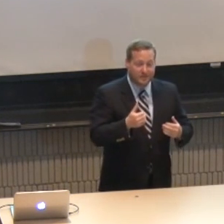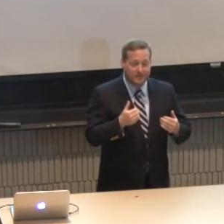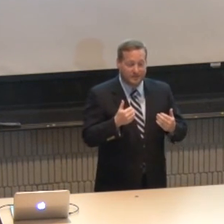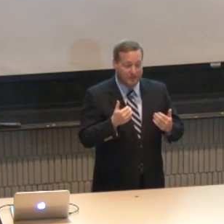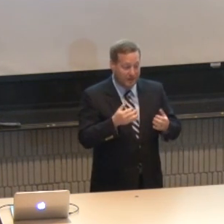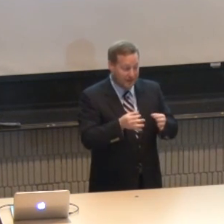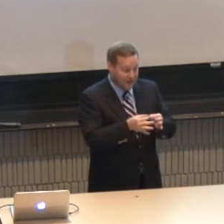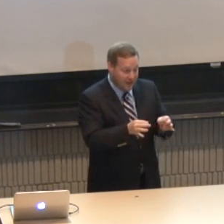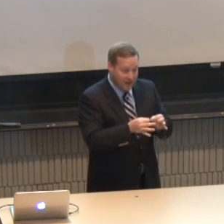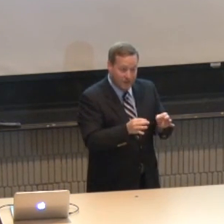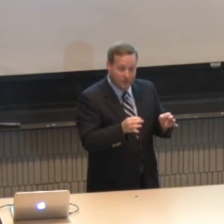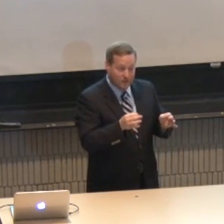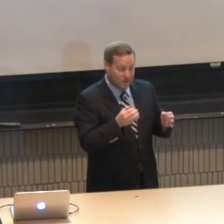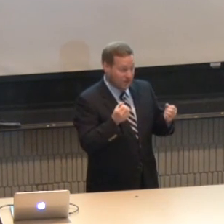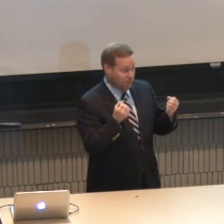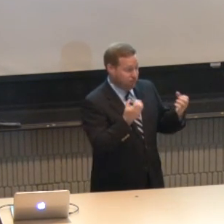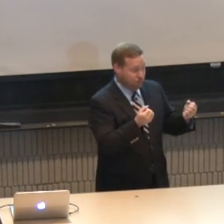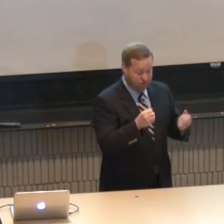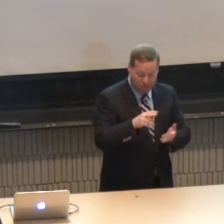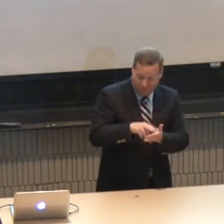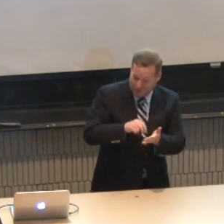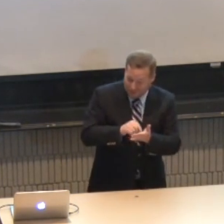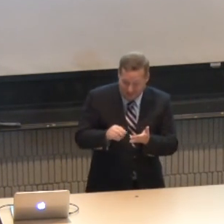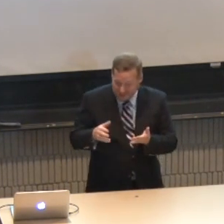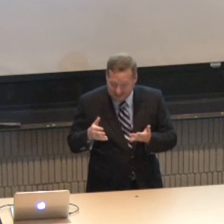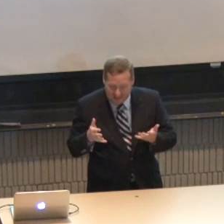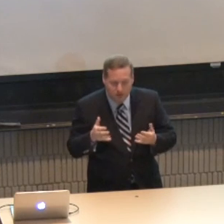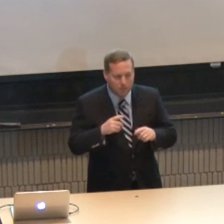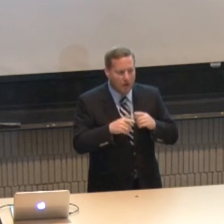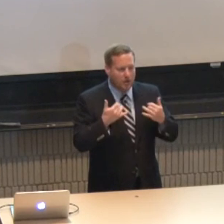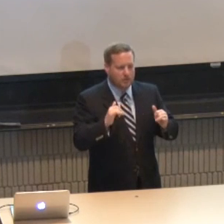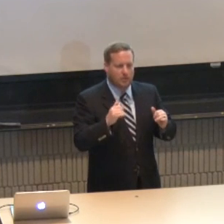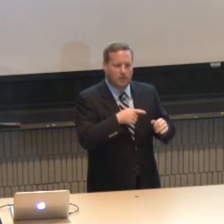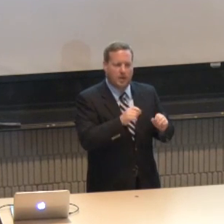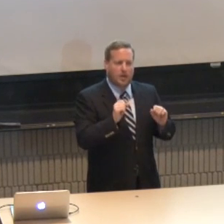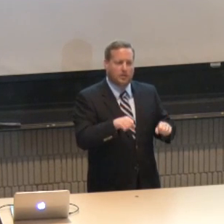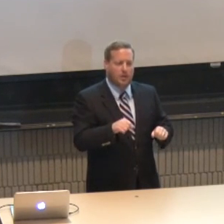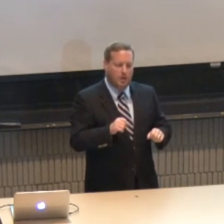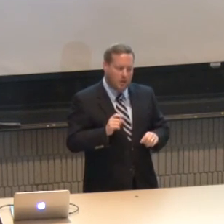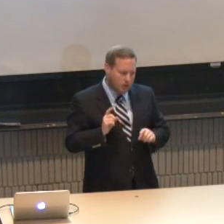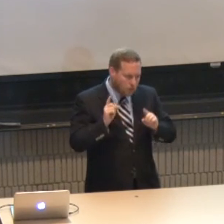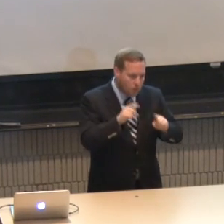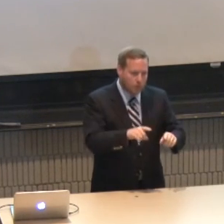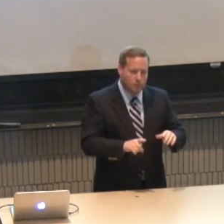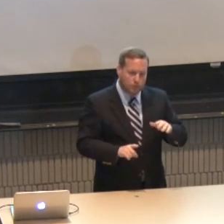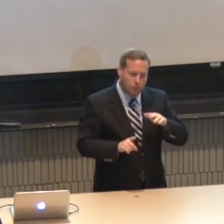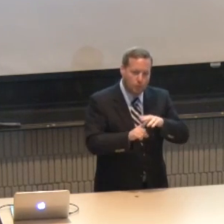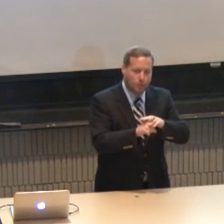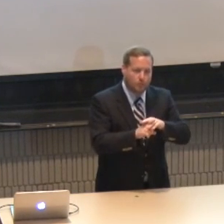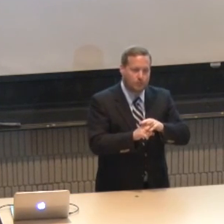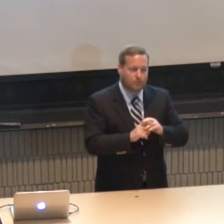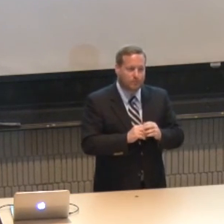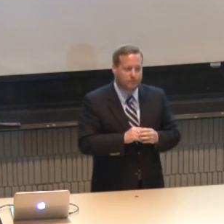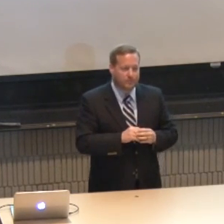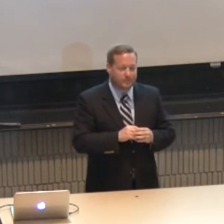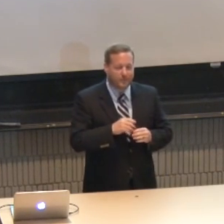There are differences between the communities, similar experiences, and very divergent experiences.